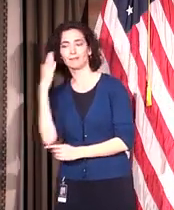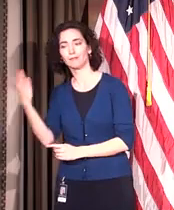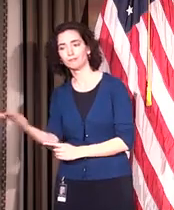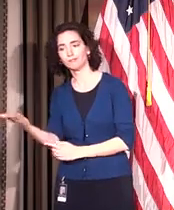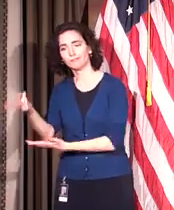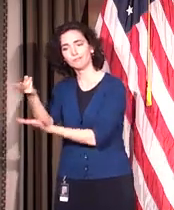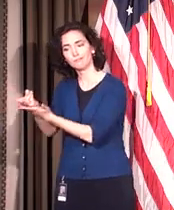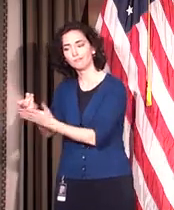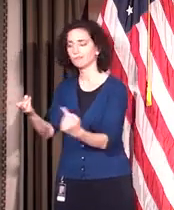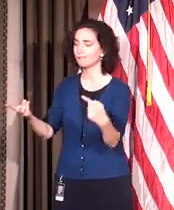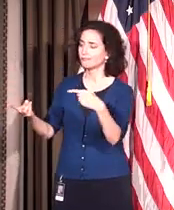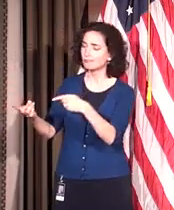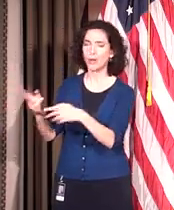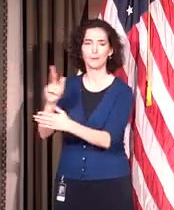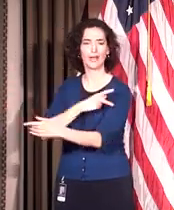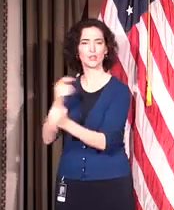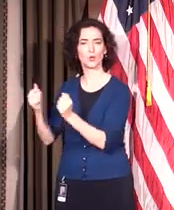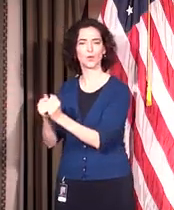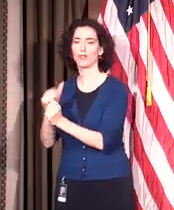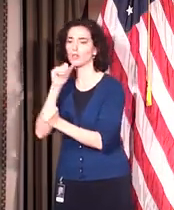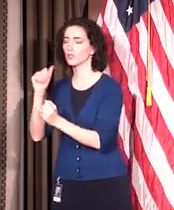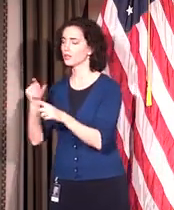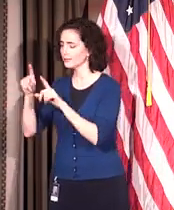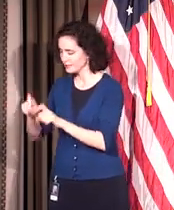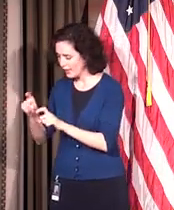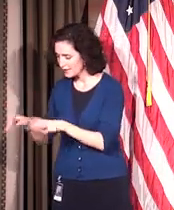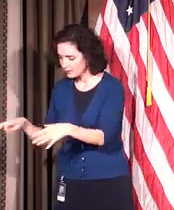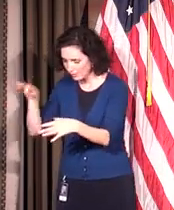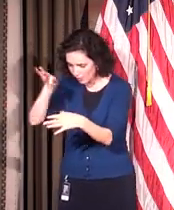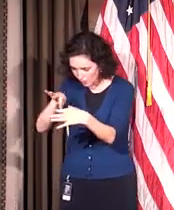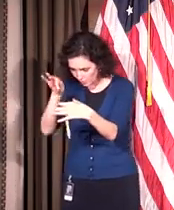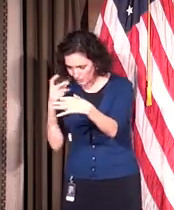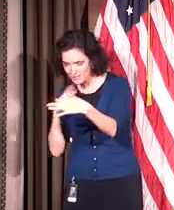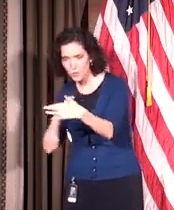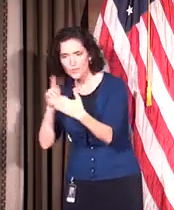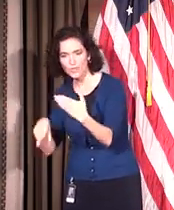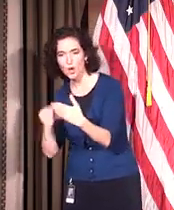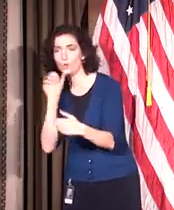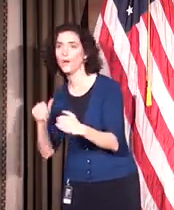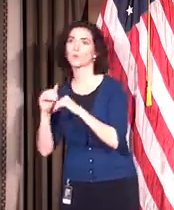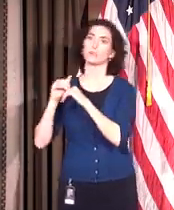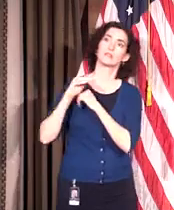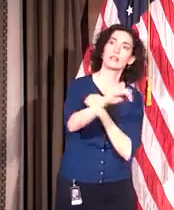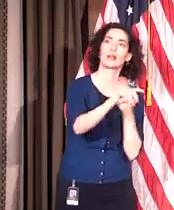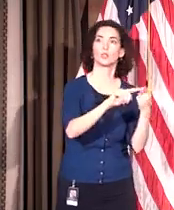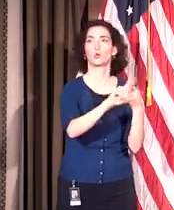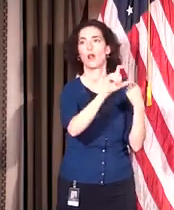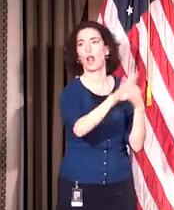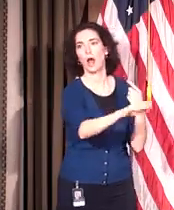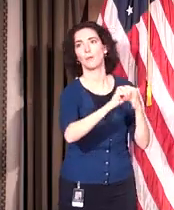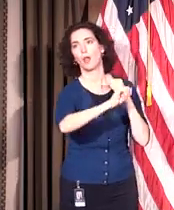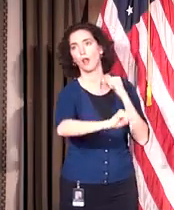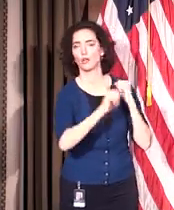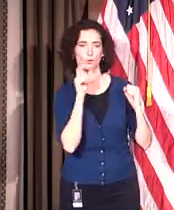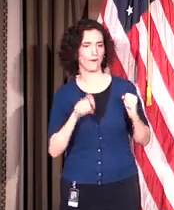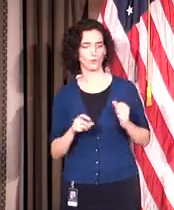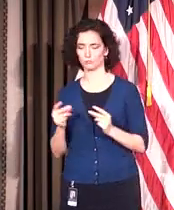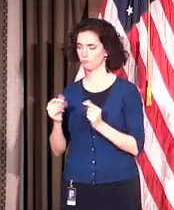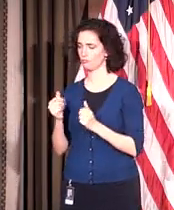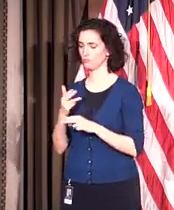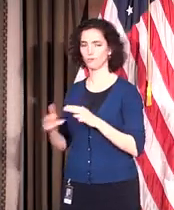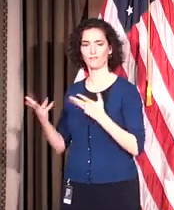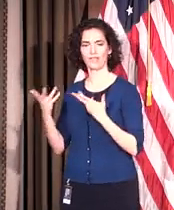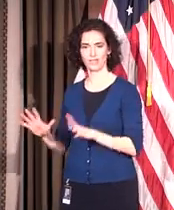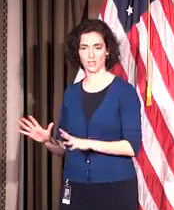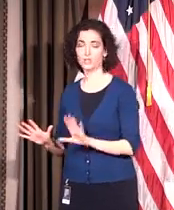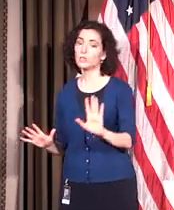or right next to a patient. It doesn't need to be sent off to a lab. Those are all the pros. The cons are that in most cases, it's not